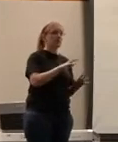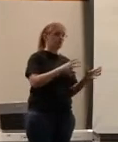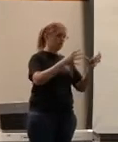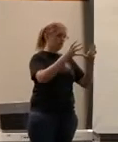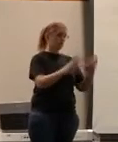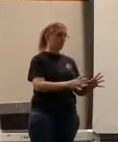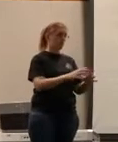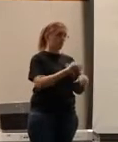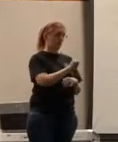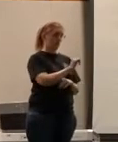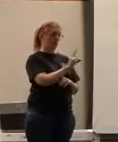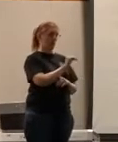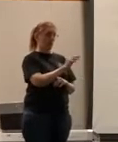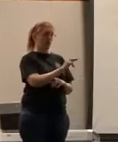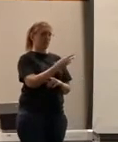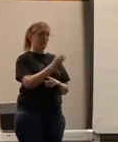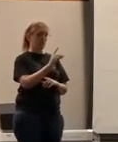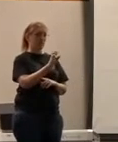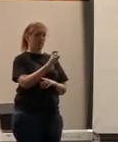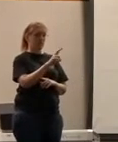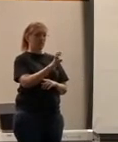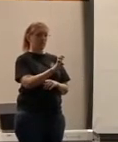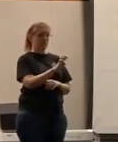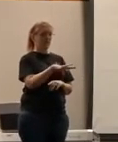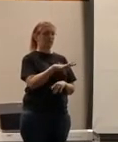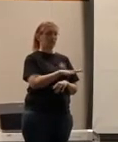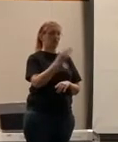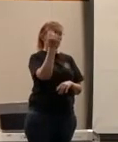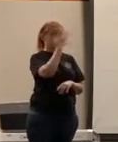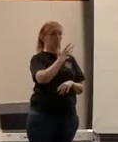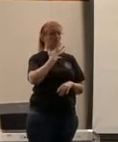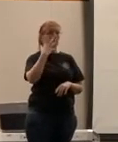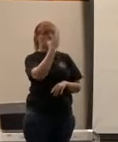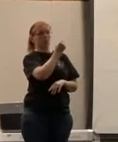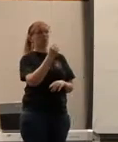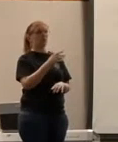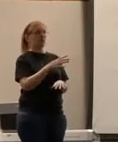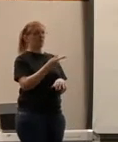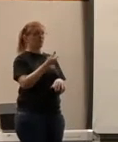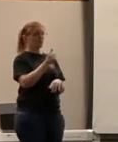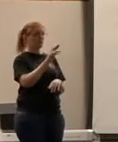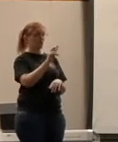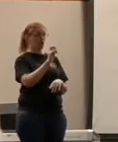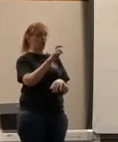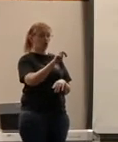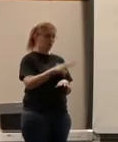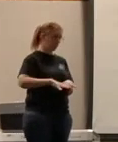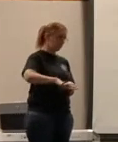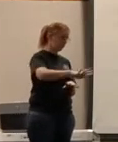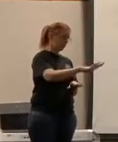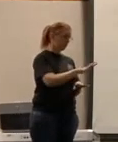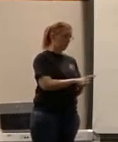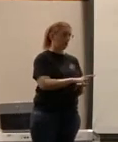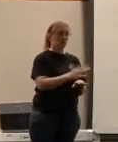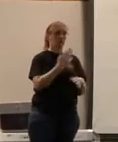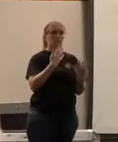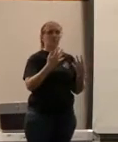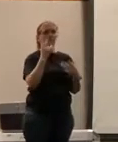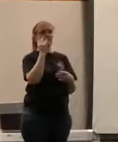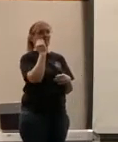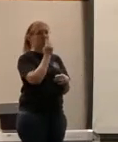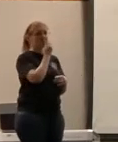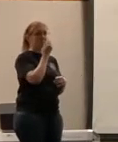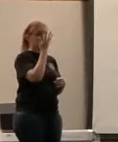in the most beautiful garden you have never seen. right? Maybe you've seen a beautiful garden